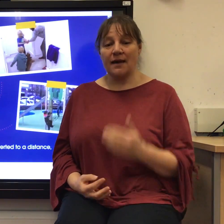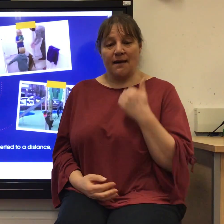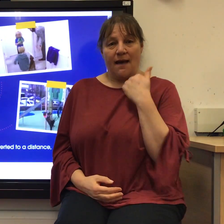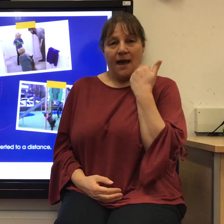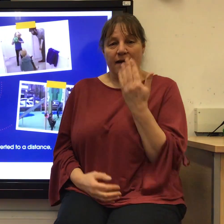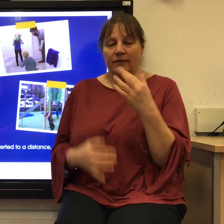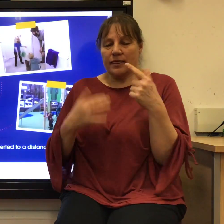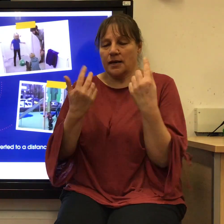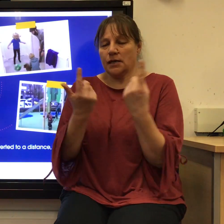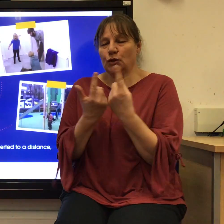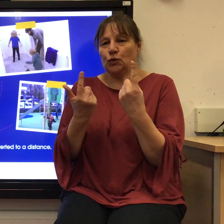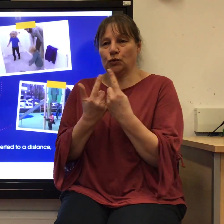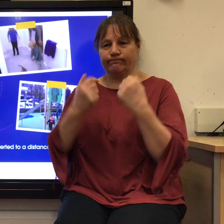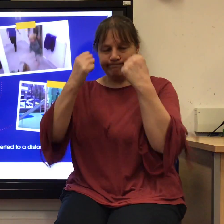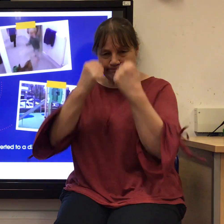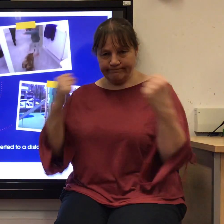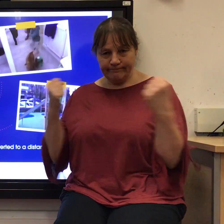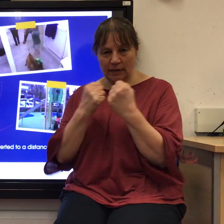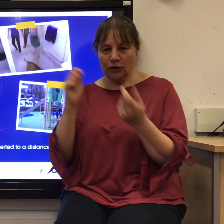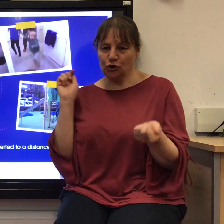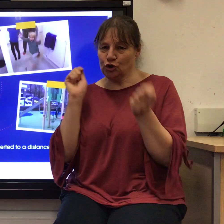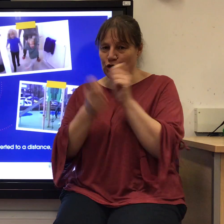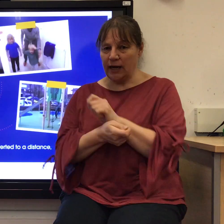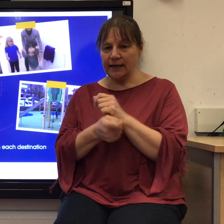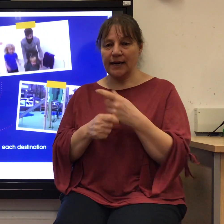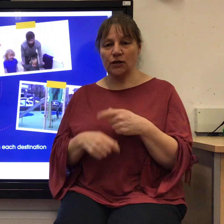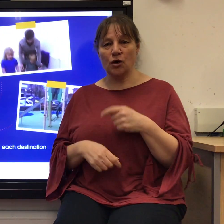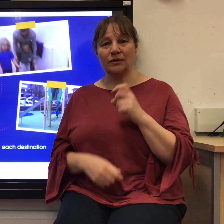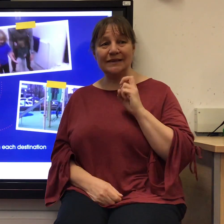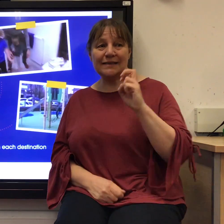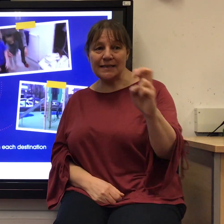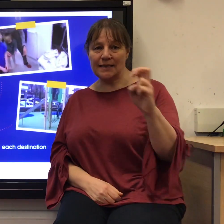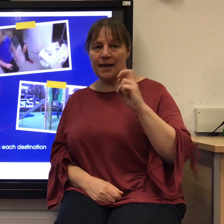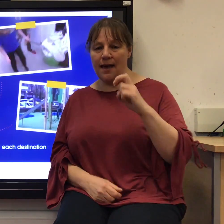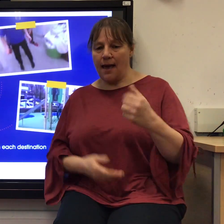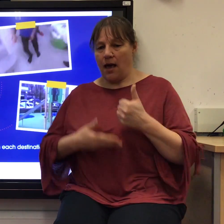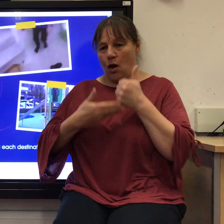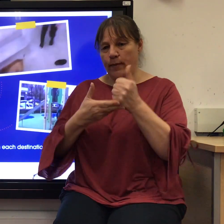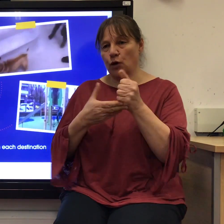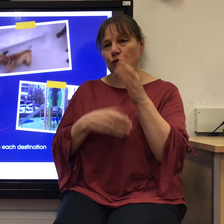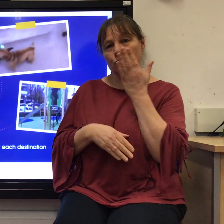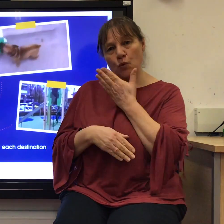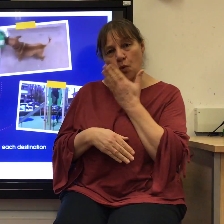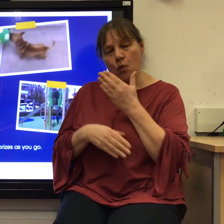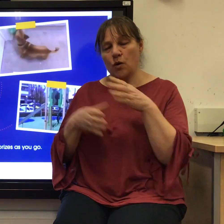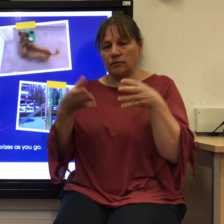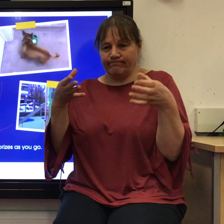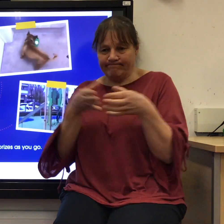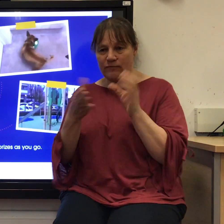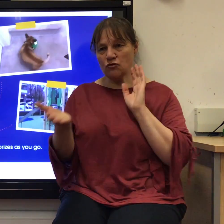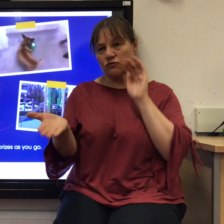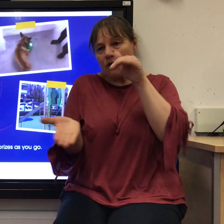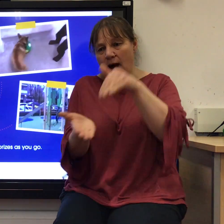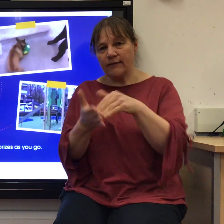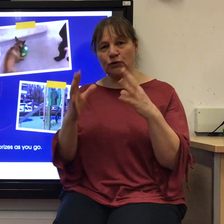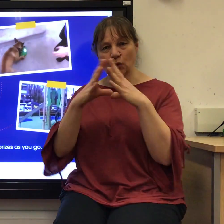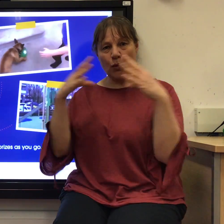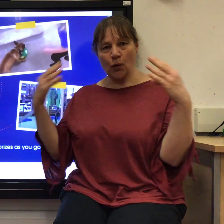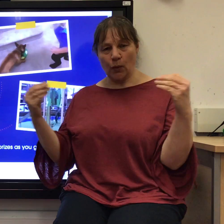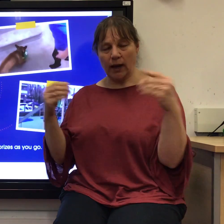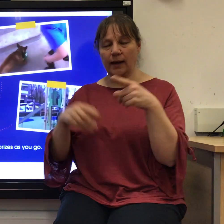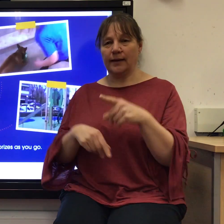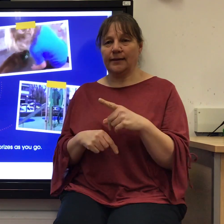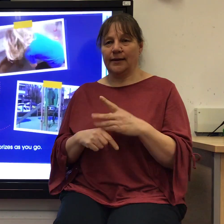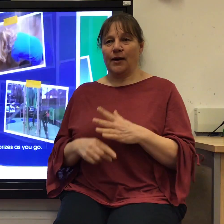Every activity you log will be converted to a distance, which will help your team reach each destination on the way to Tokyo,